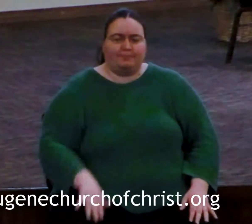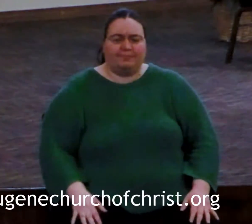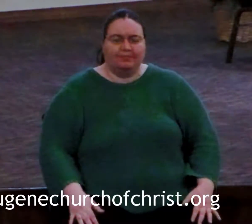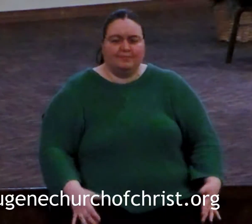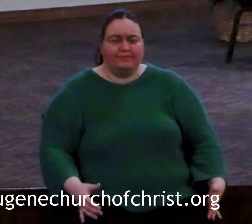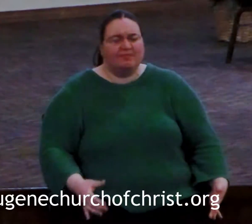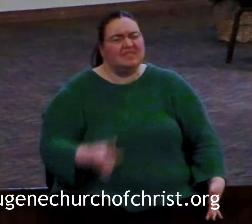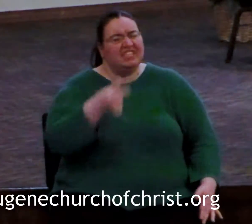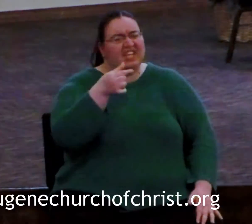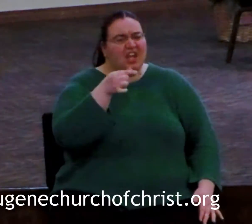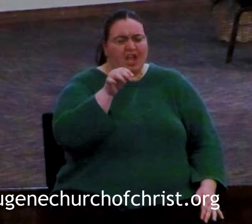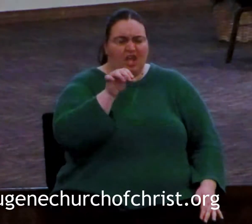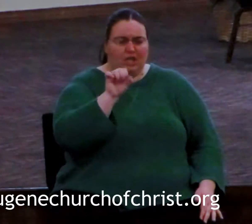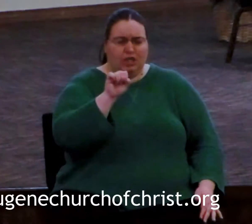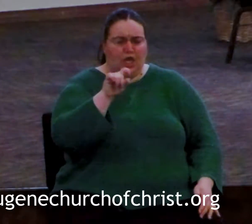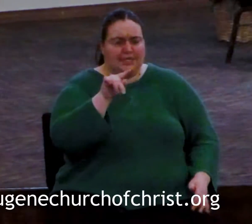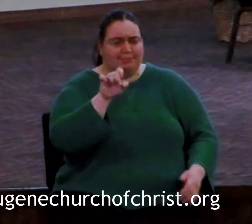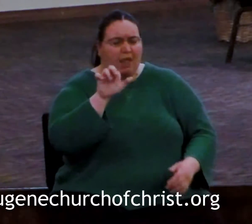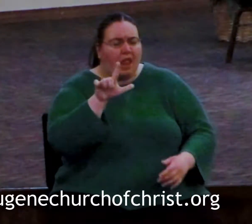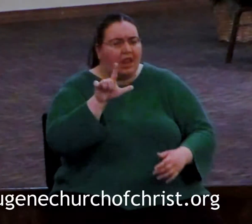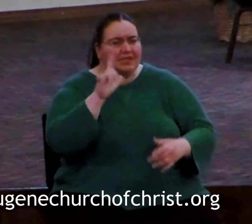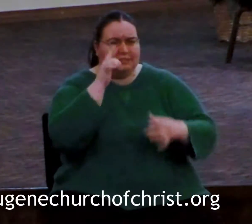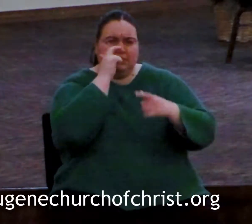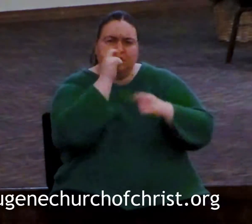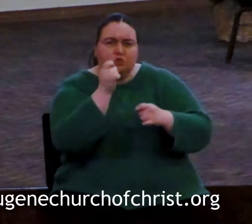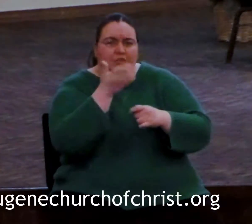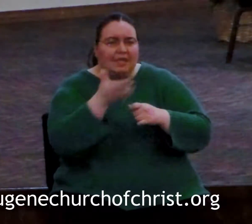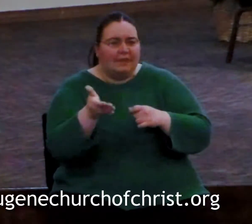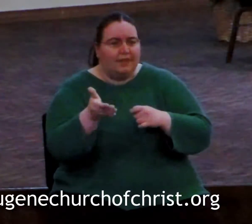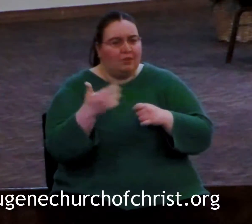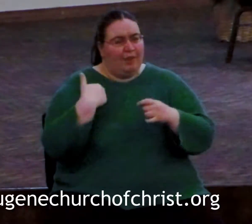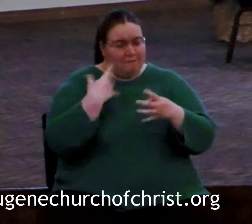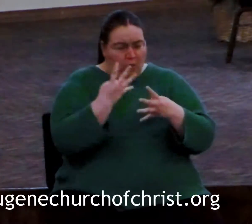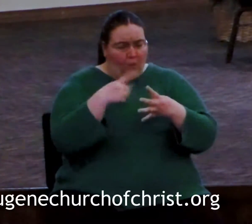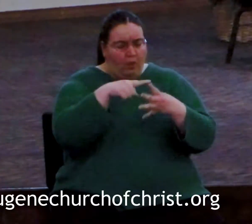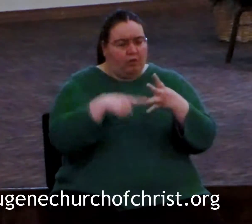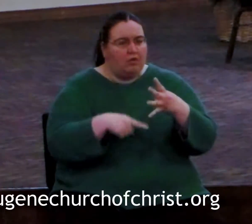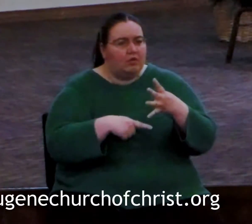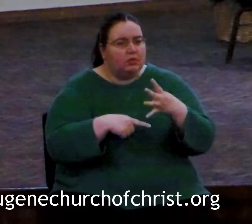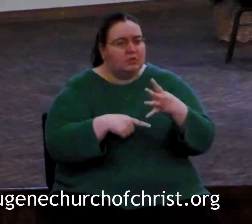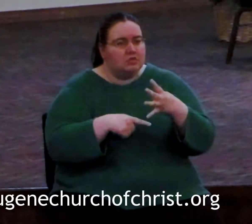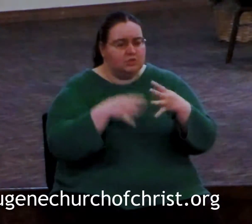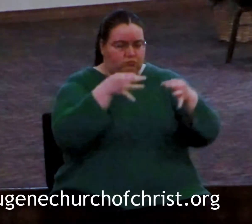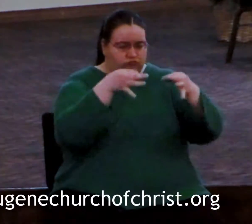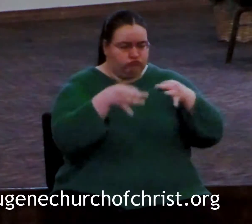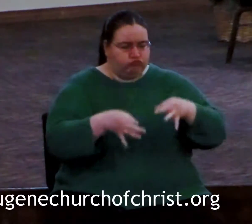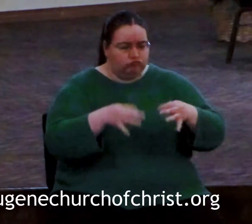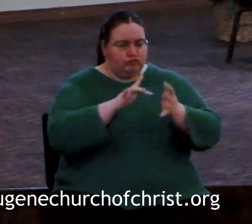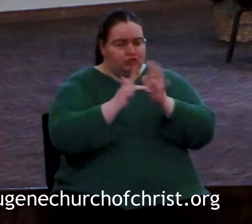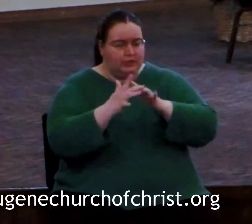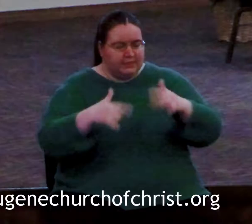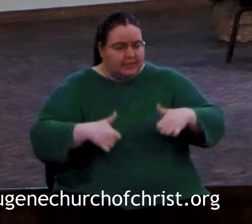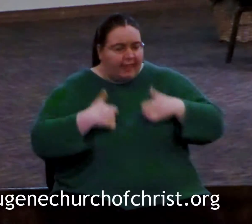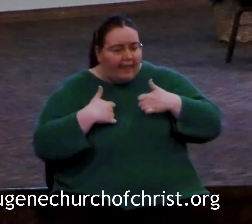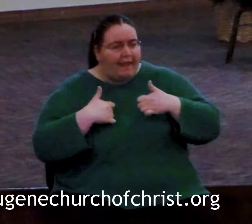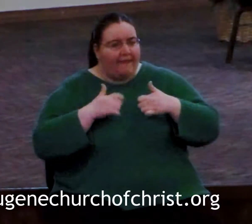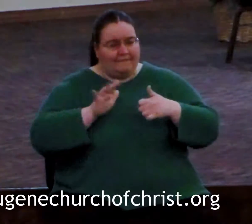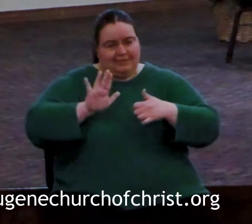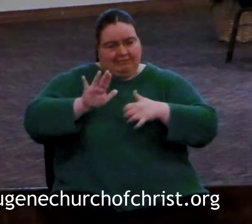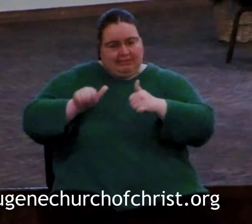Gospels are an interesting thing, I think. We have these four accounts of the things that go on in the life of Jesus and the life of the